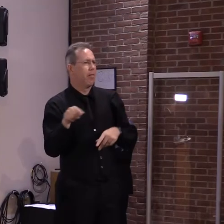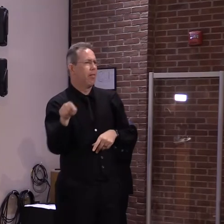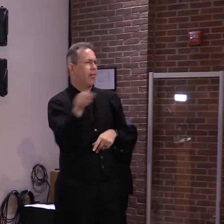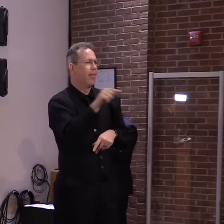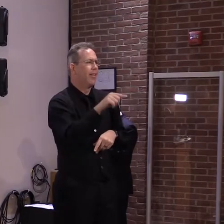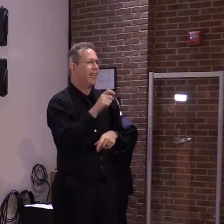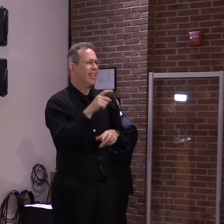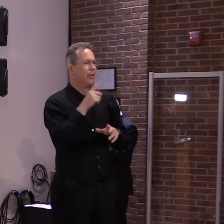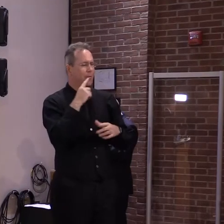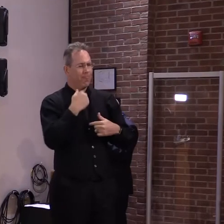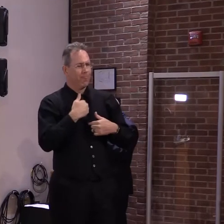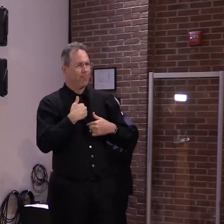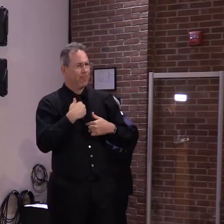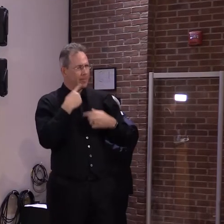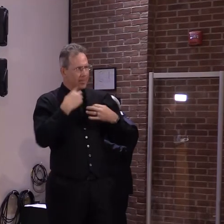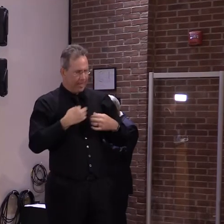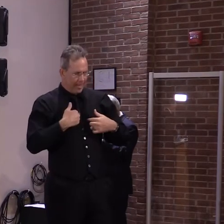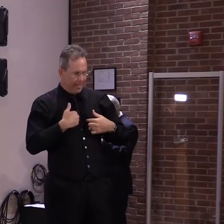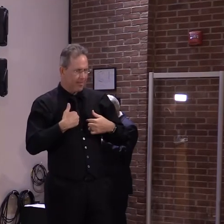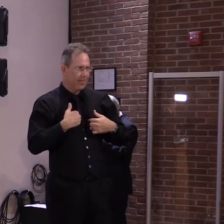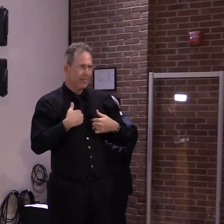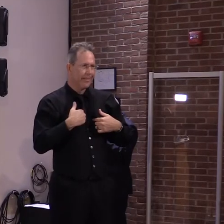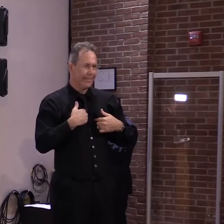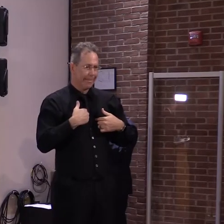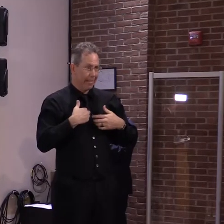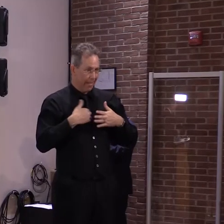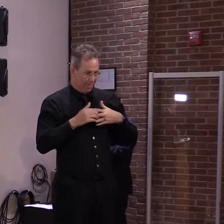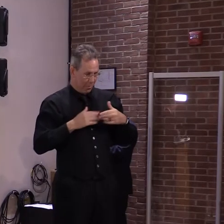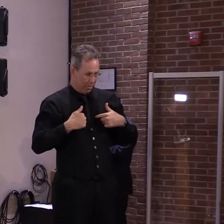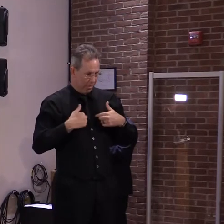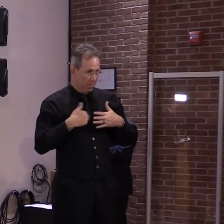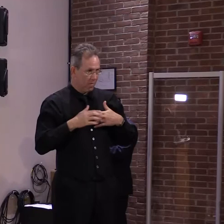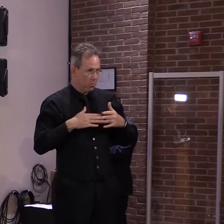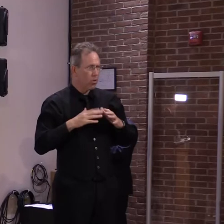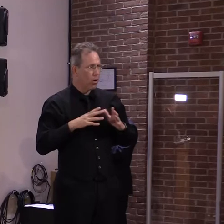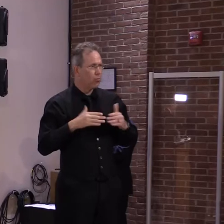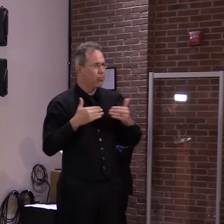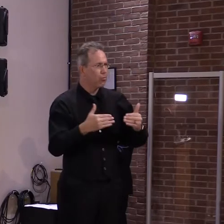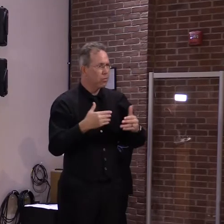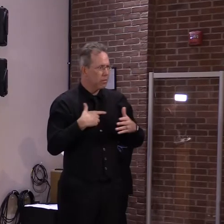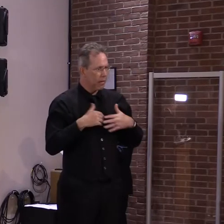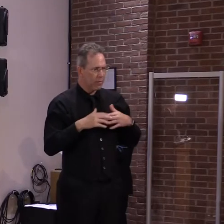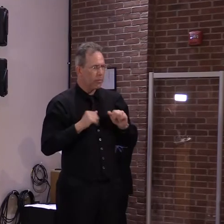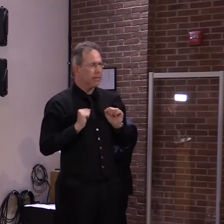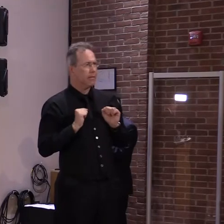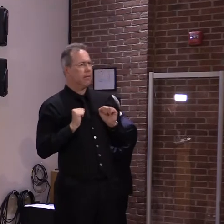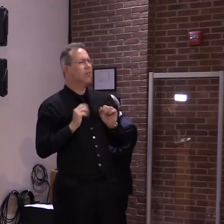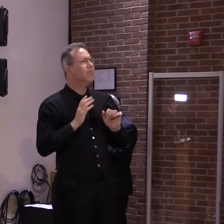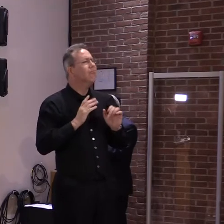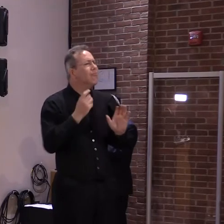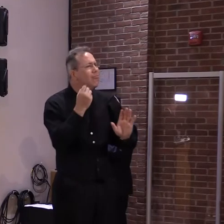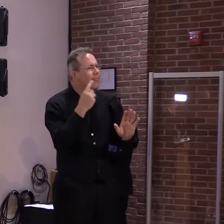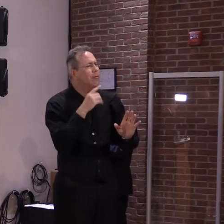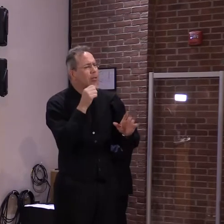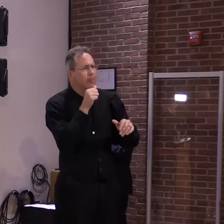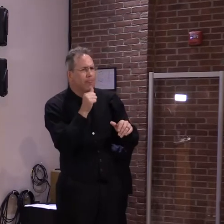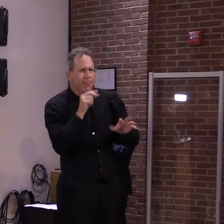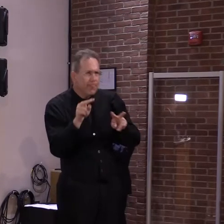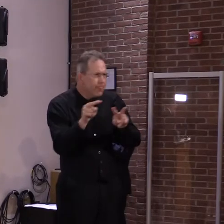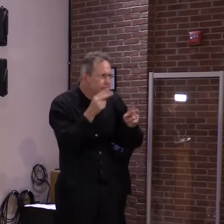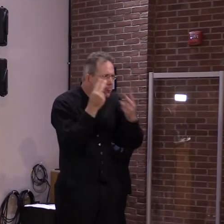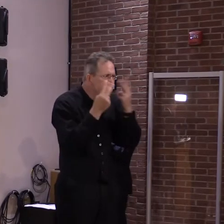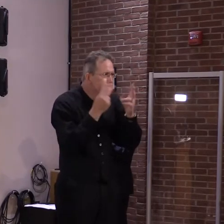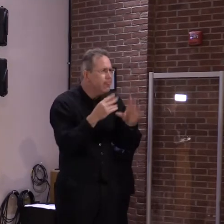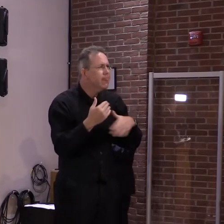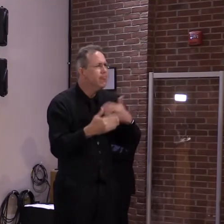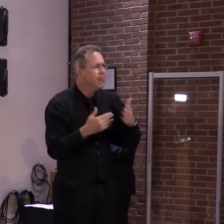amount of space, as the governor referred to, it should work really well. And then the other piece still in effect is the travel, like know the